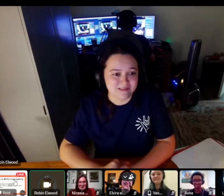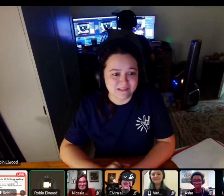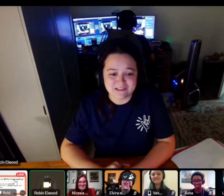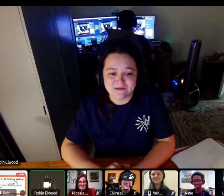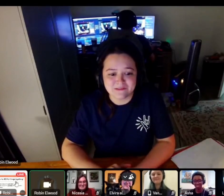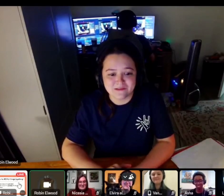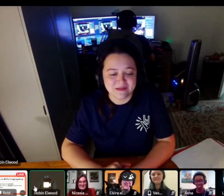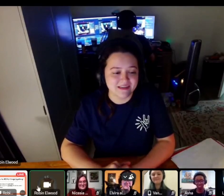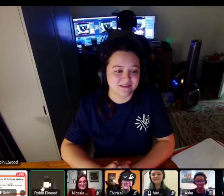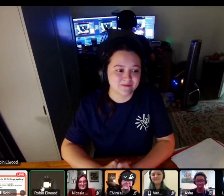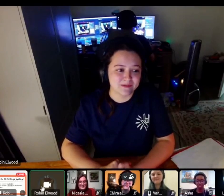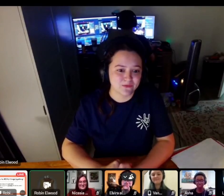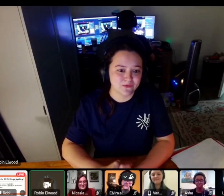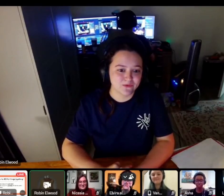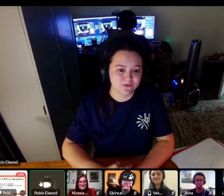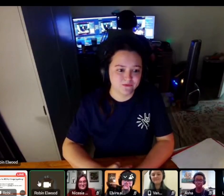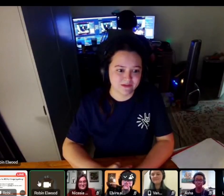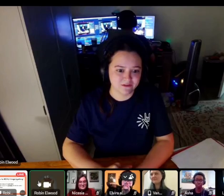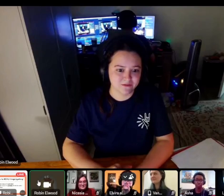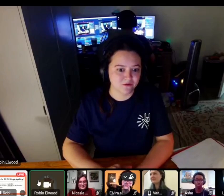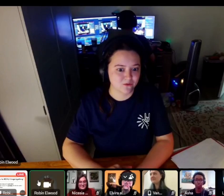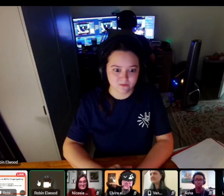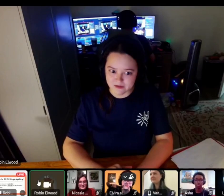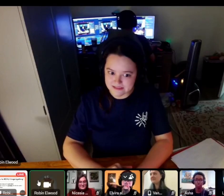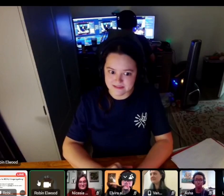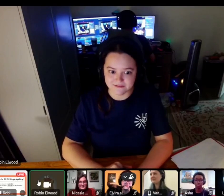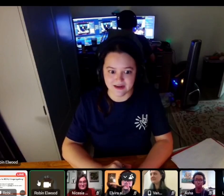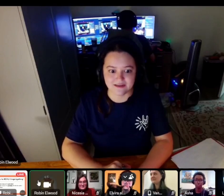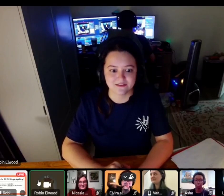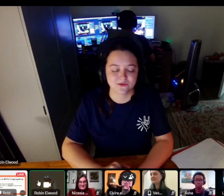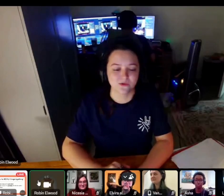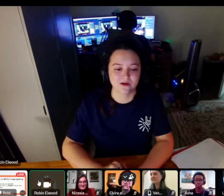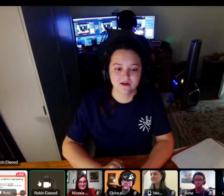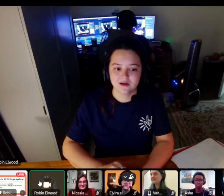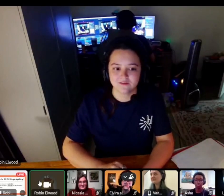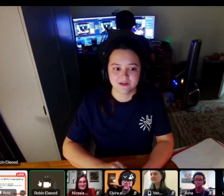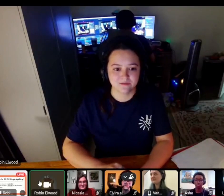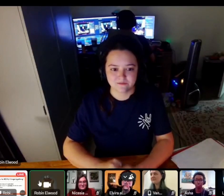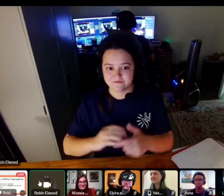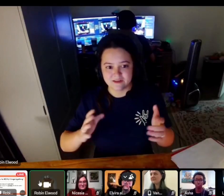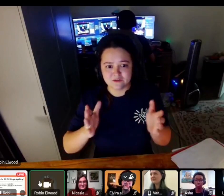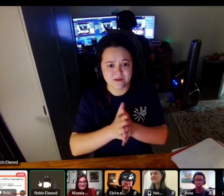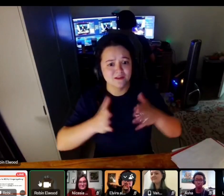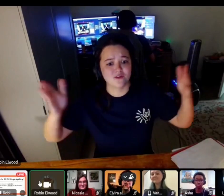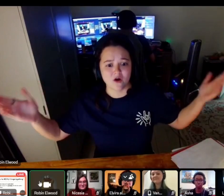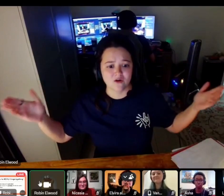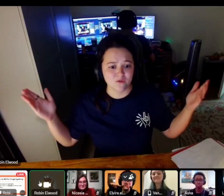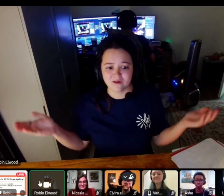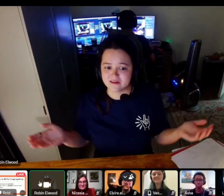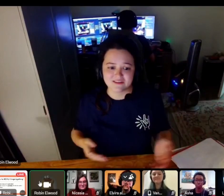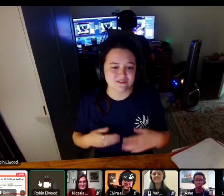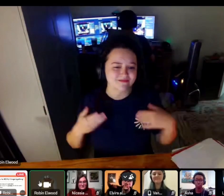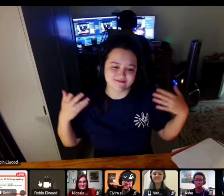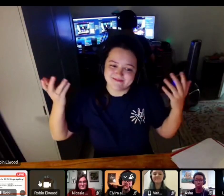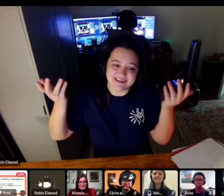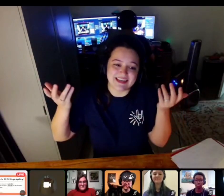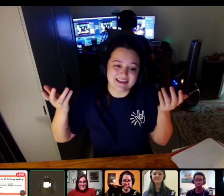Especially whenever you're meeting people who fingerspell crazy fast or fingerspelling a long word. It's just